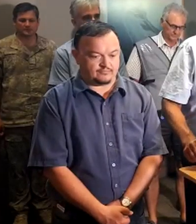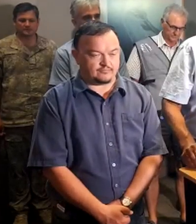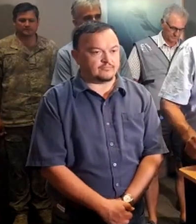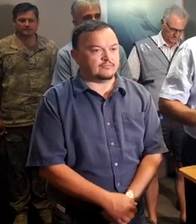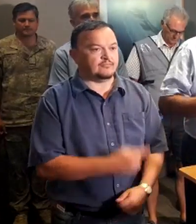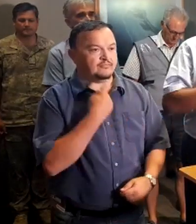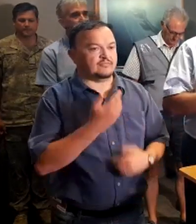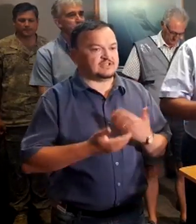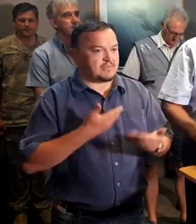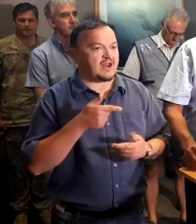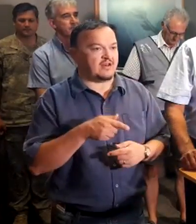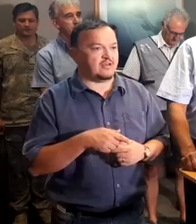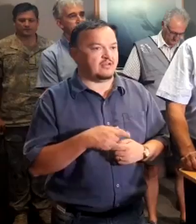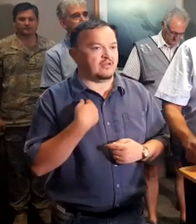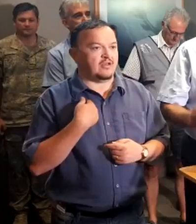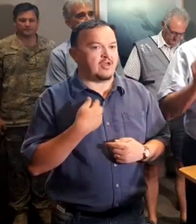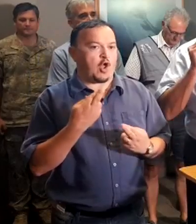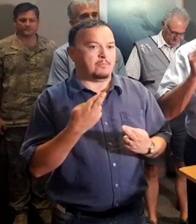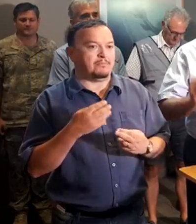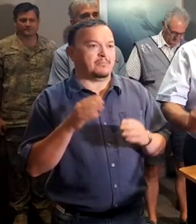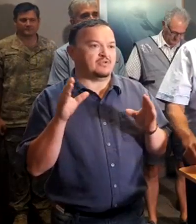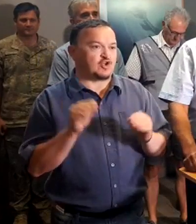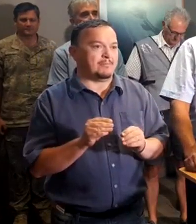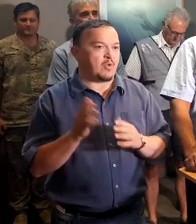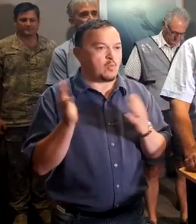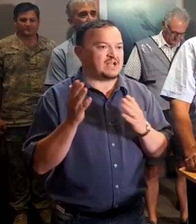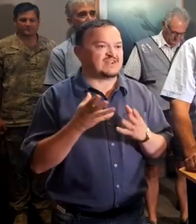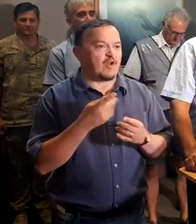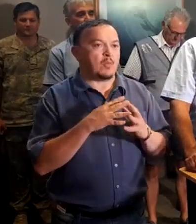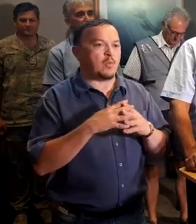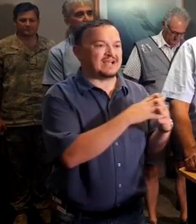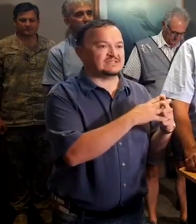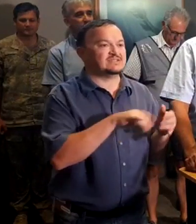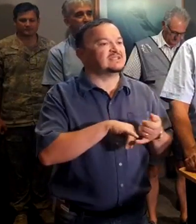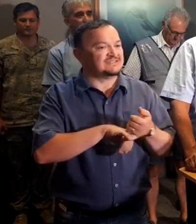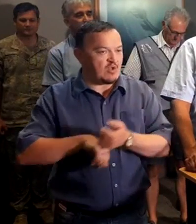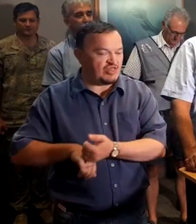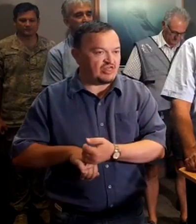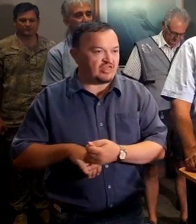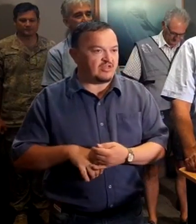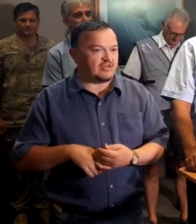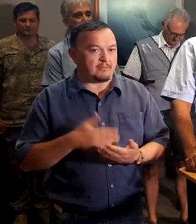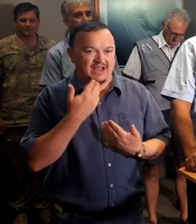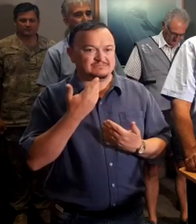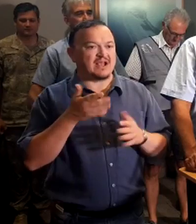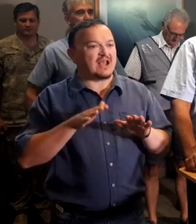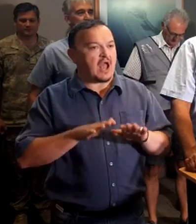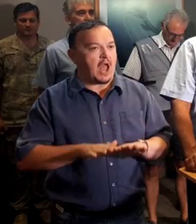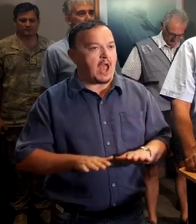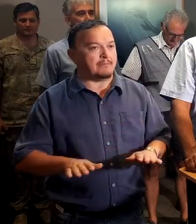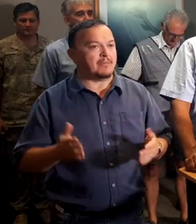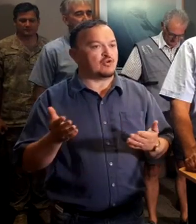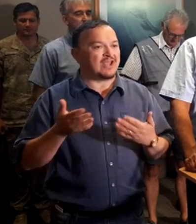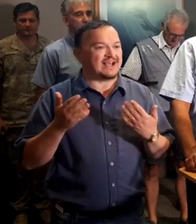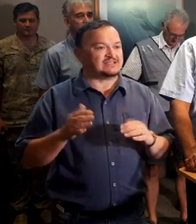Translated means cease the winds from the west, cease the winds from the south, that there be a calm breeze over the land and the sea, and